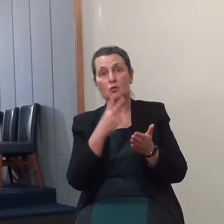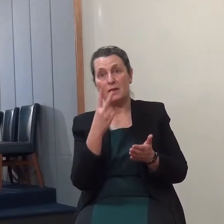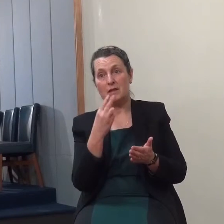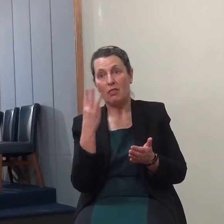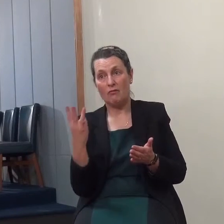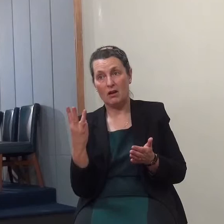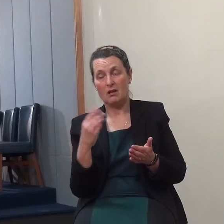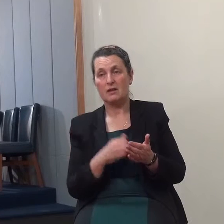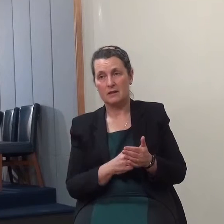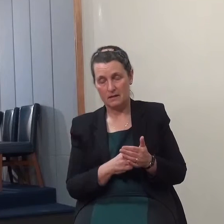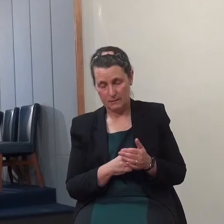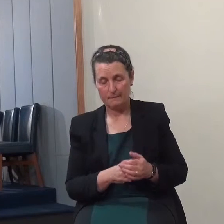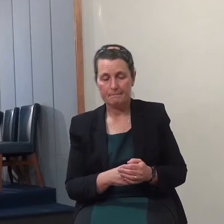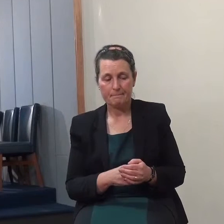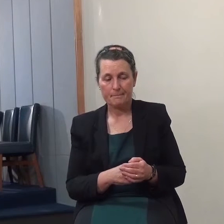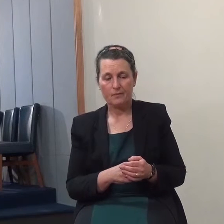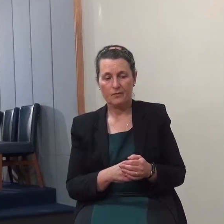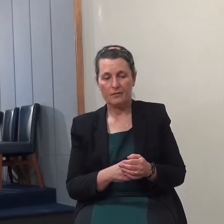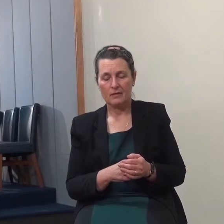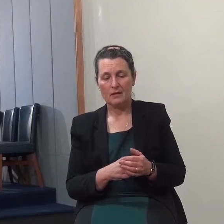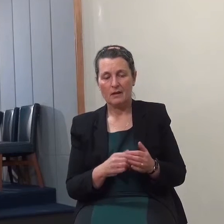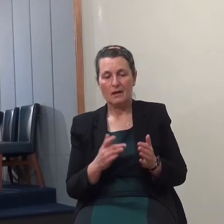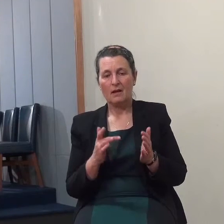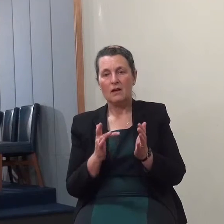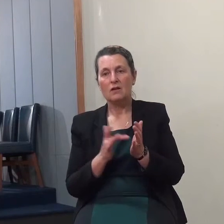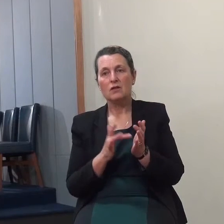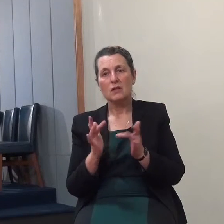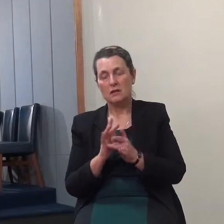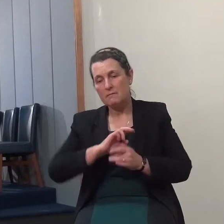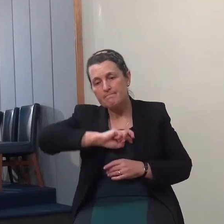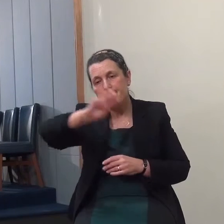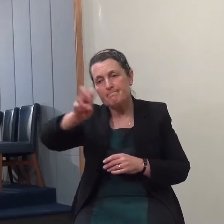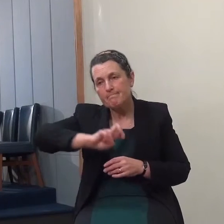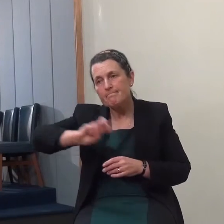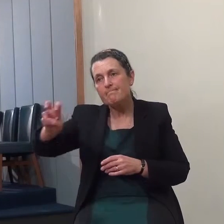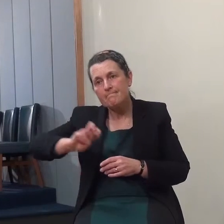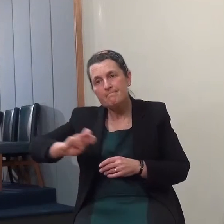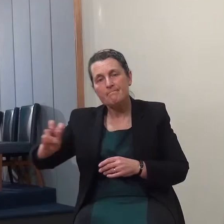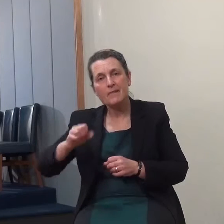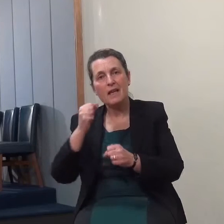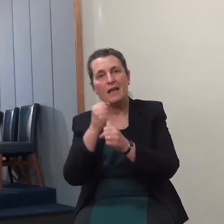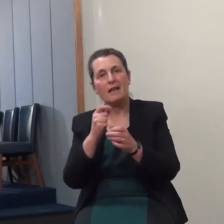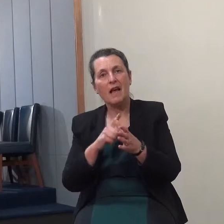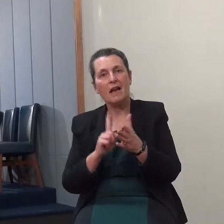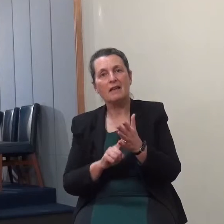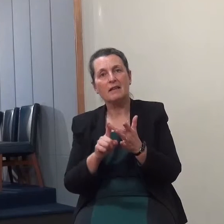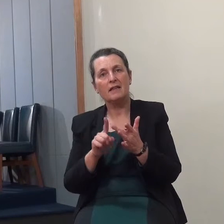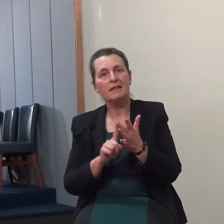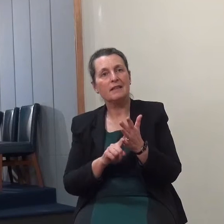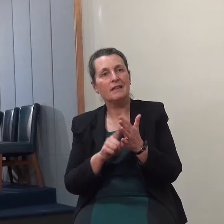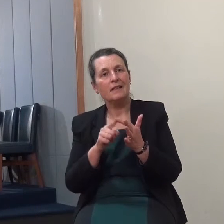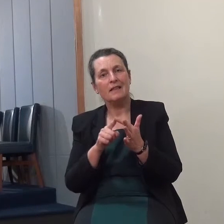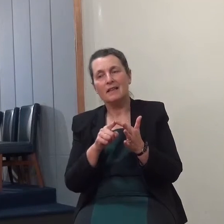effect on them. Verse 23. Jesus went about all Galilee, teaching in their synagogues and preaching